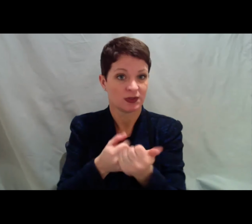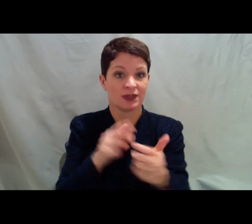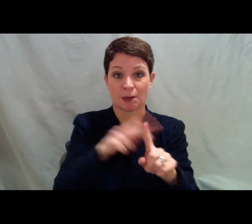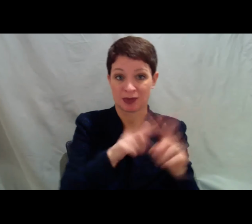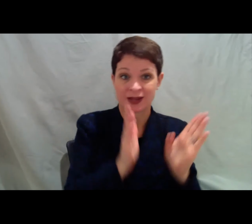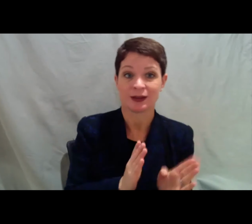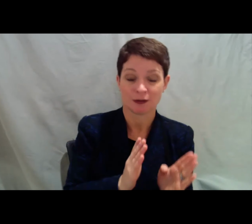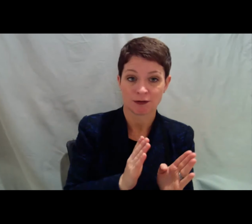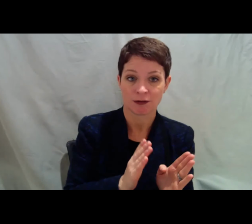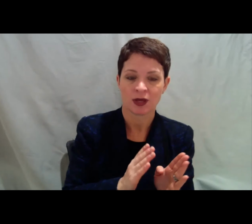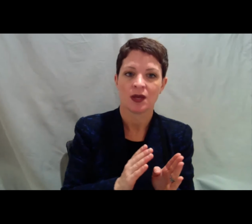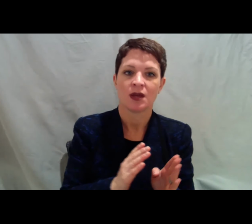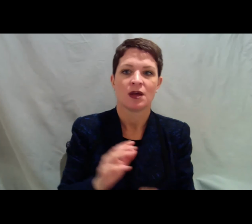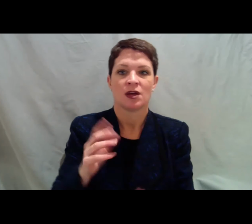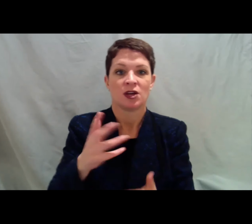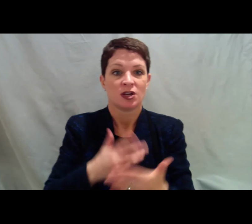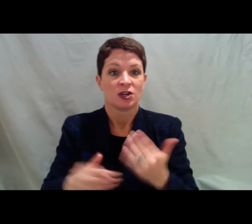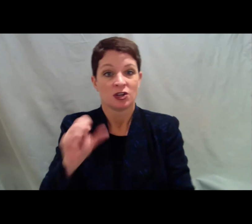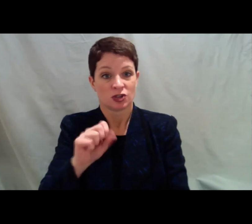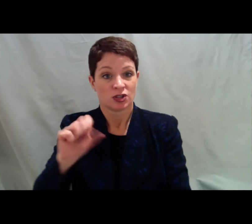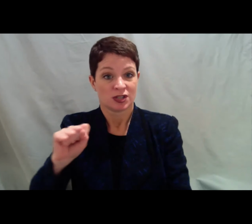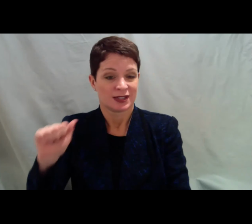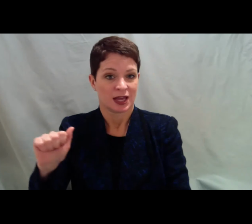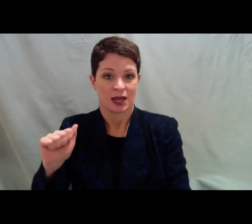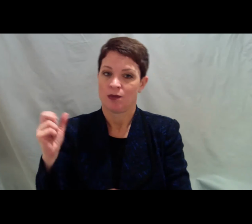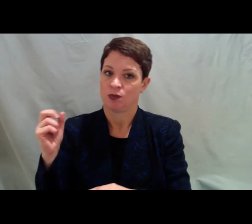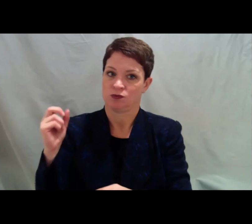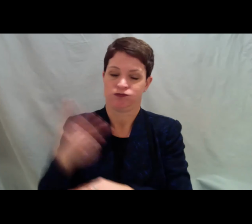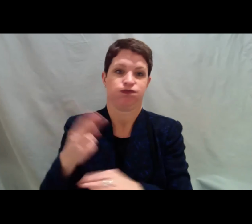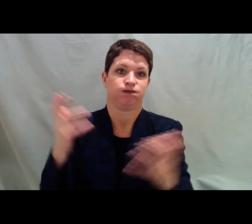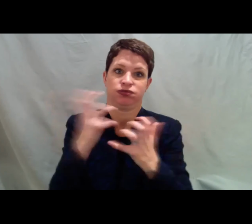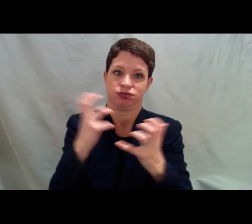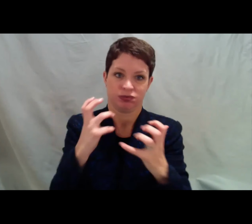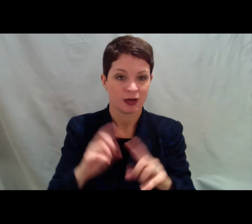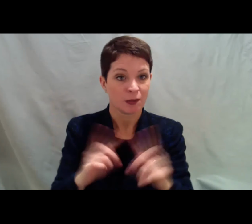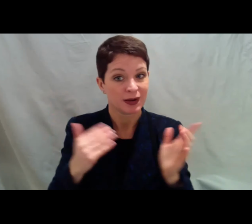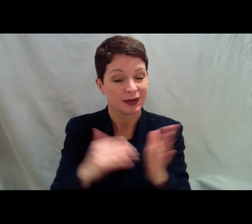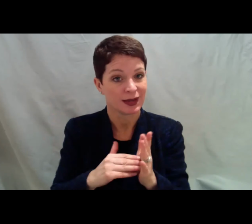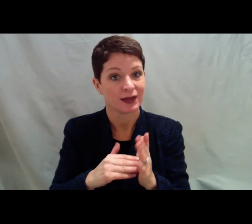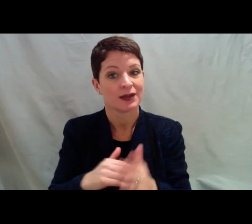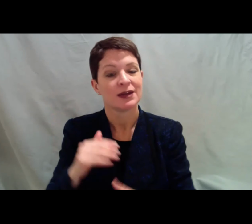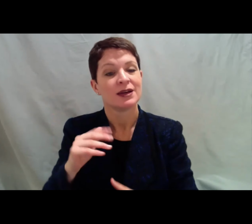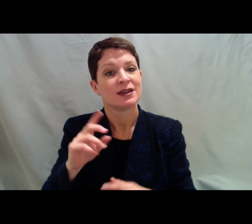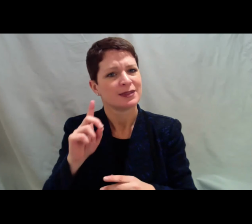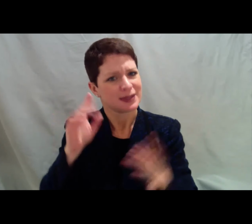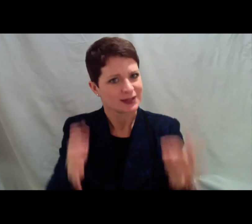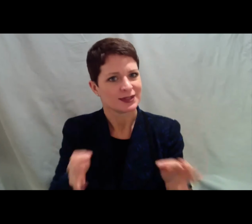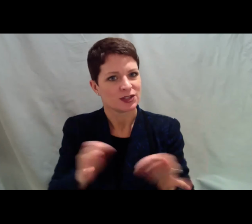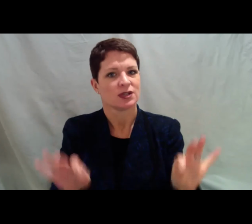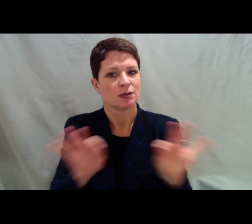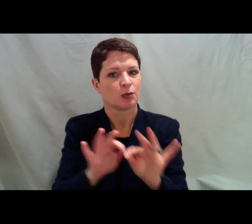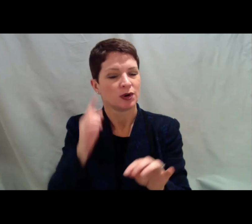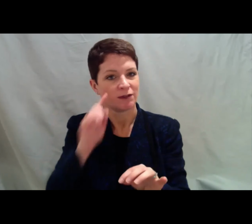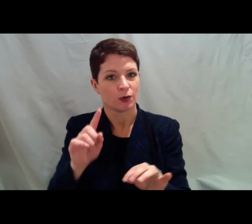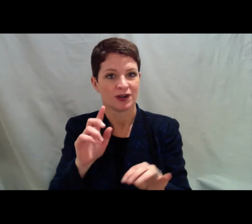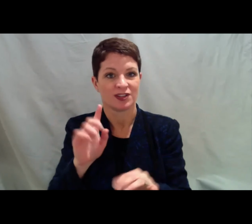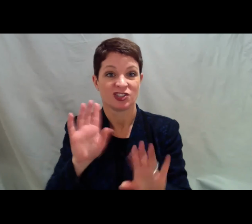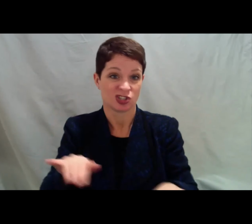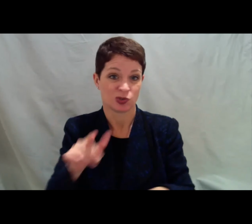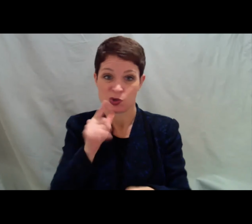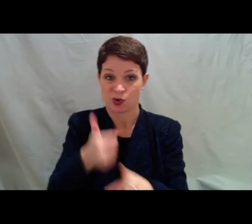was a big defeat for the Social Security Administration. The decision was also very significant for disabled children and